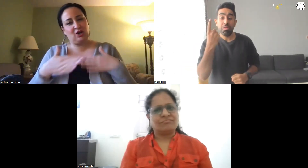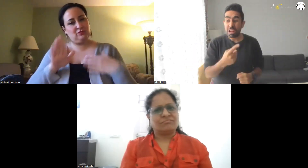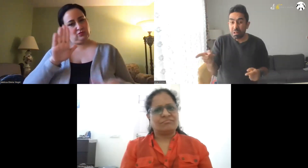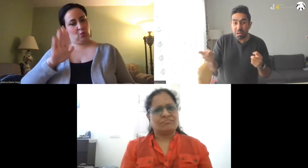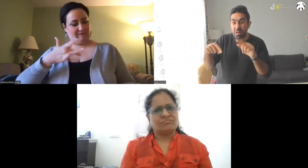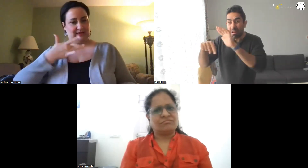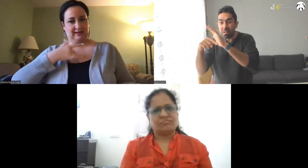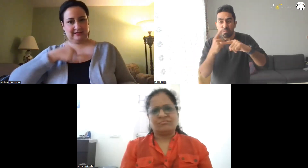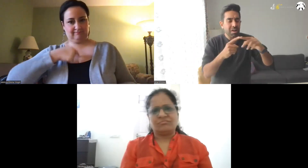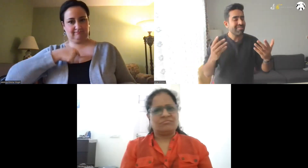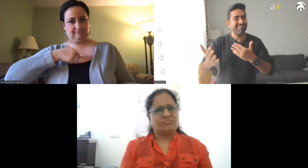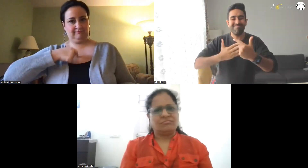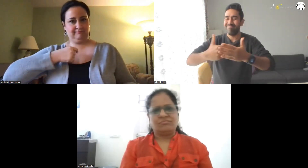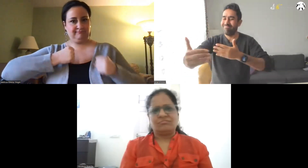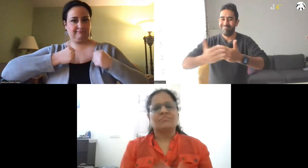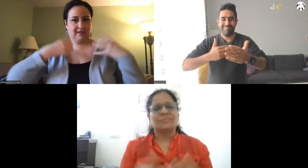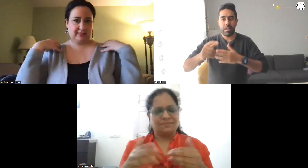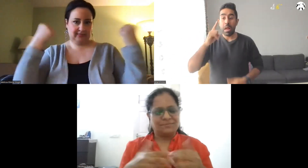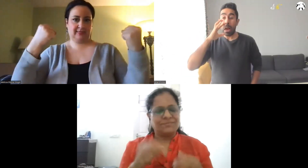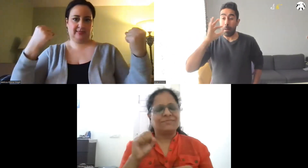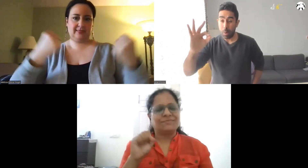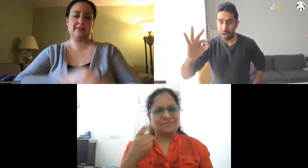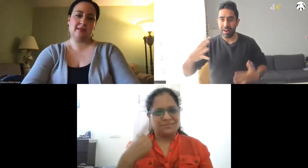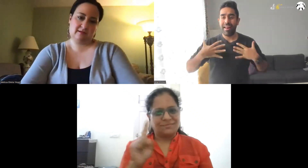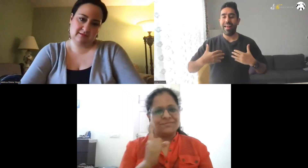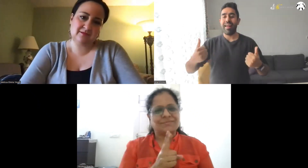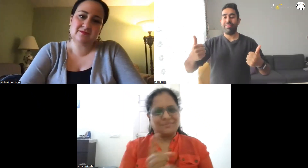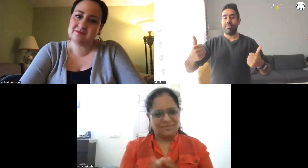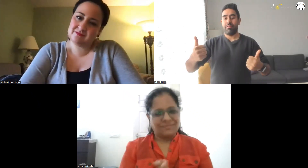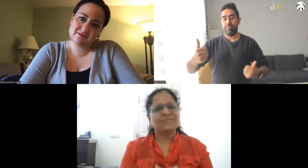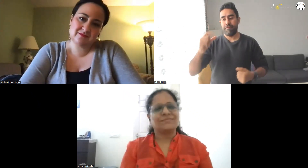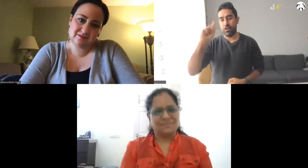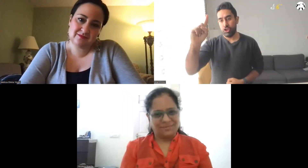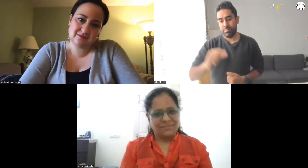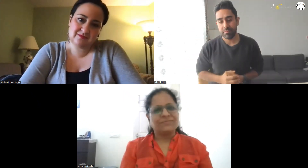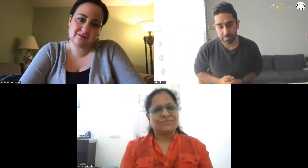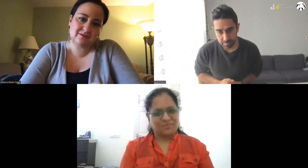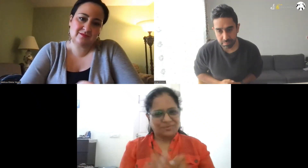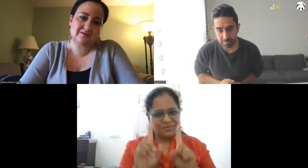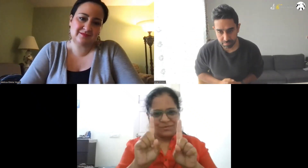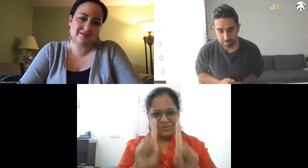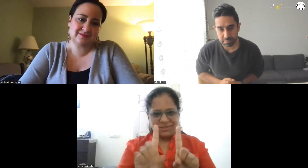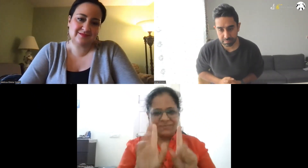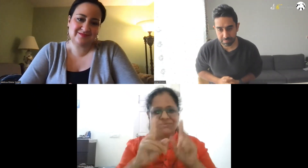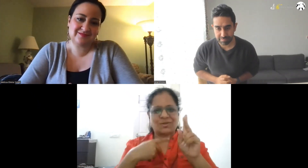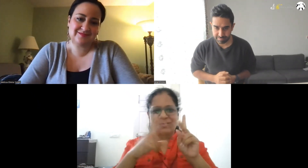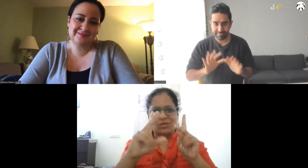So, whether if we are fat or thin, there is no kind of advantage or disadvantage